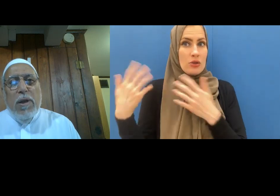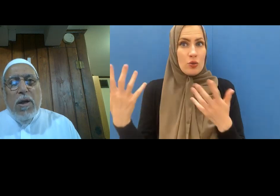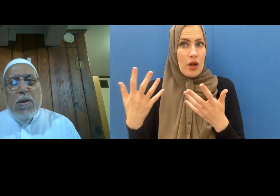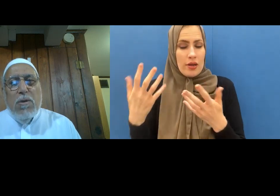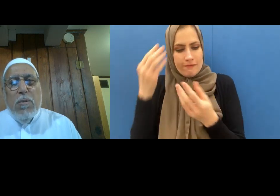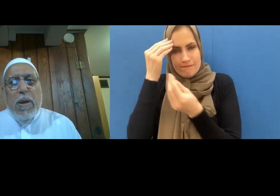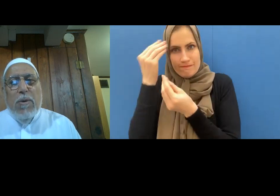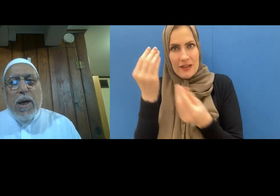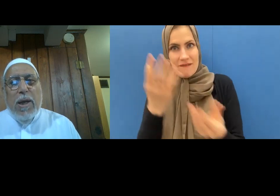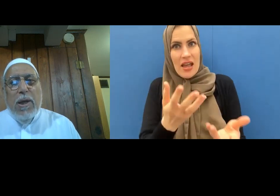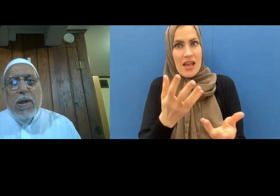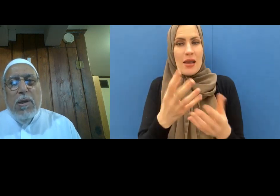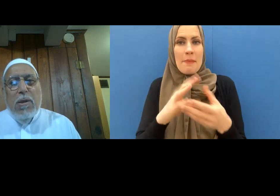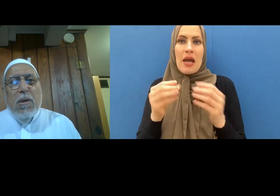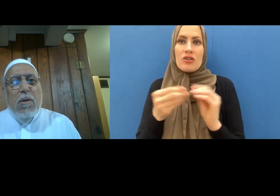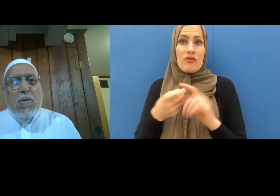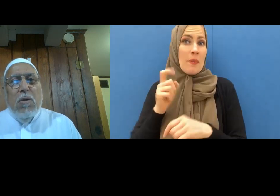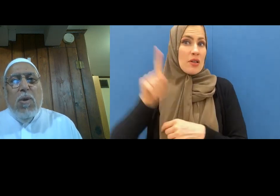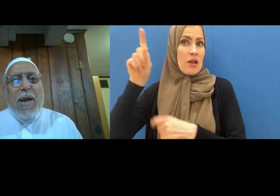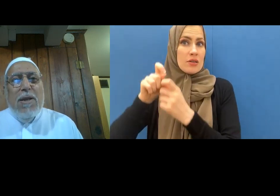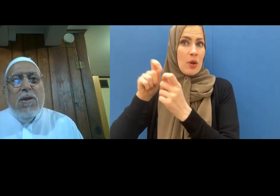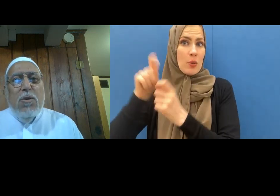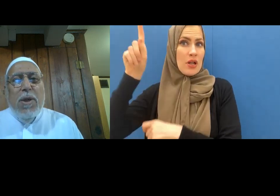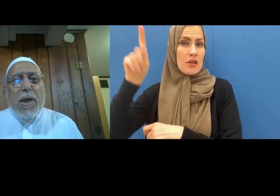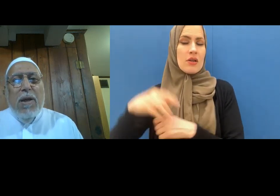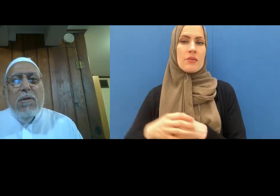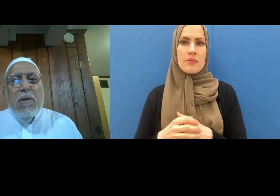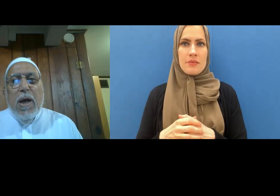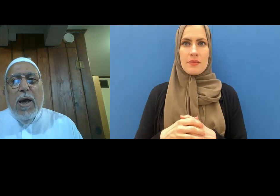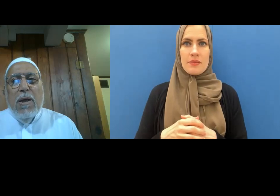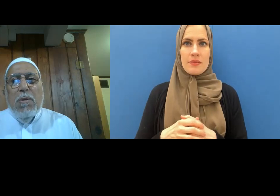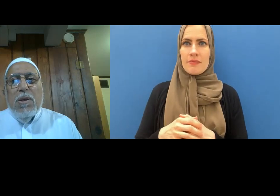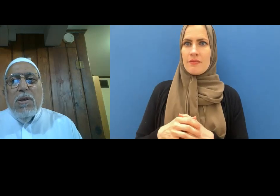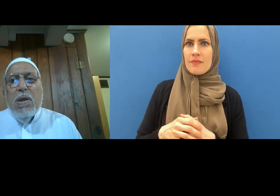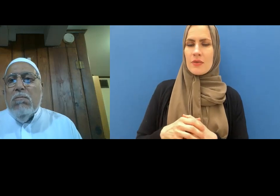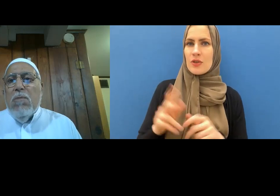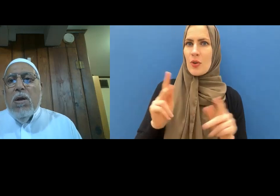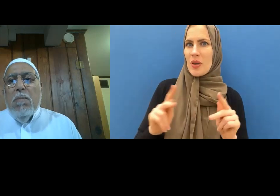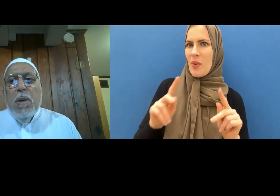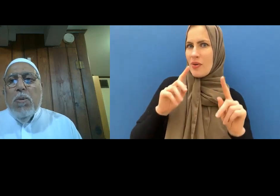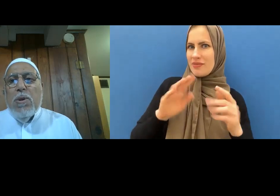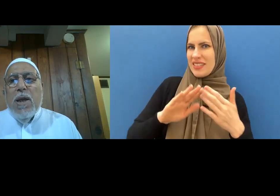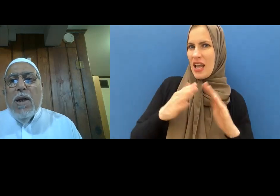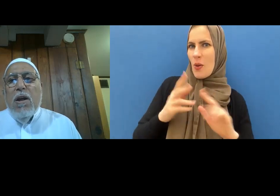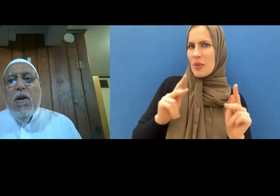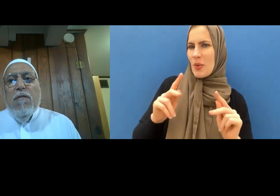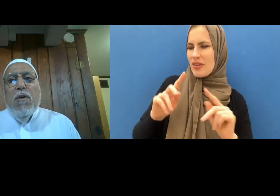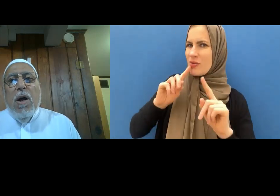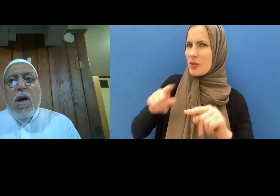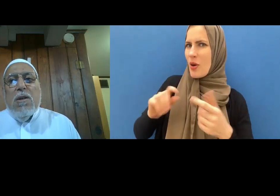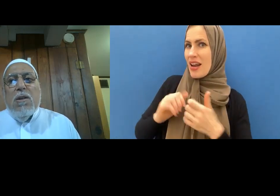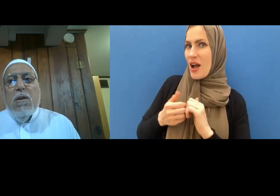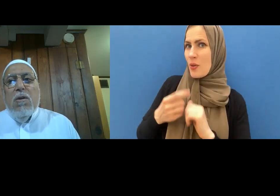of Allah subhanahu wa ta'ala. So what answer do they get? Ayah number 18, people said,